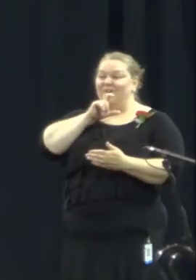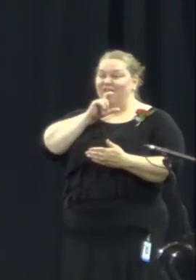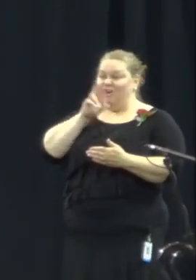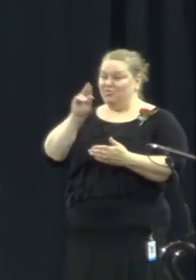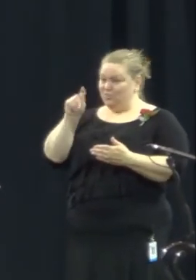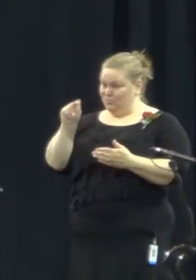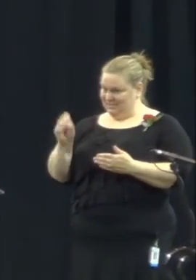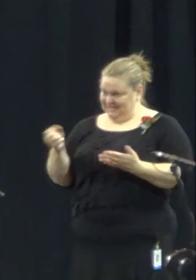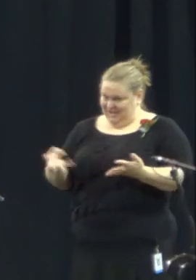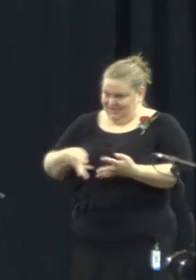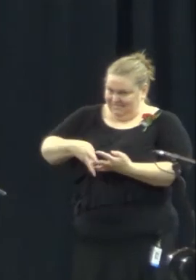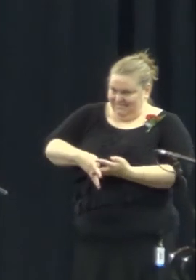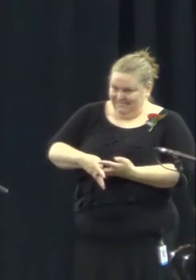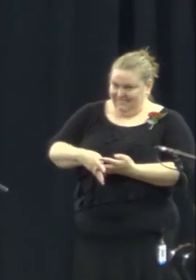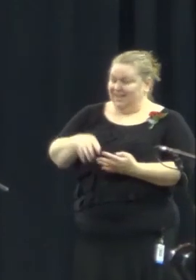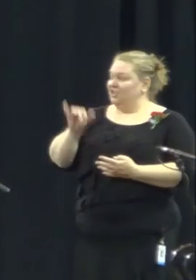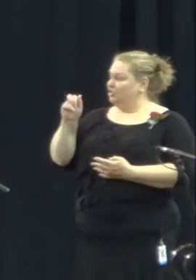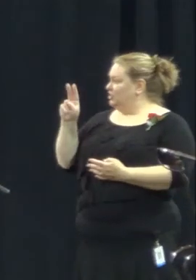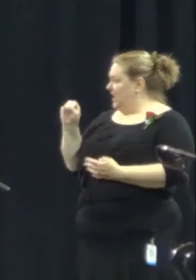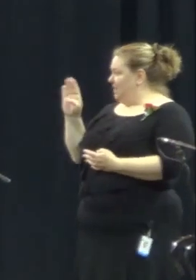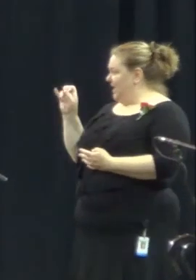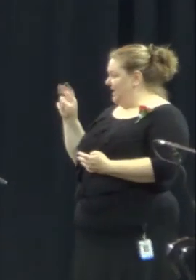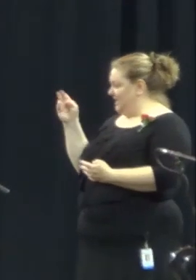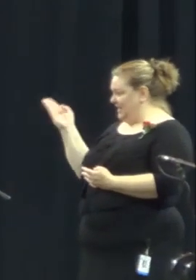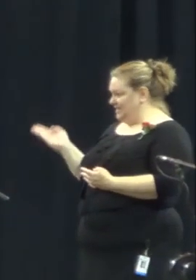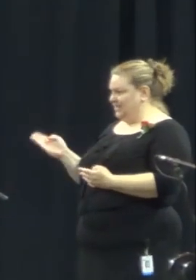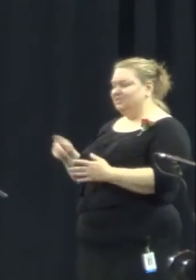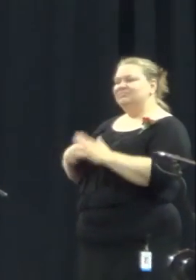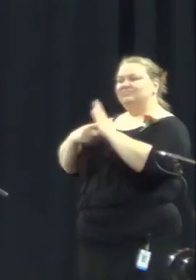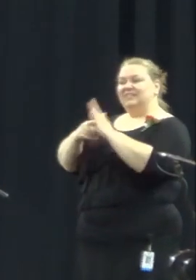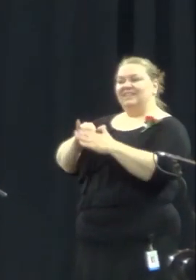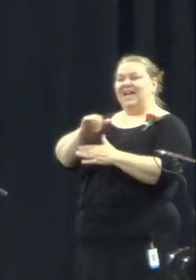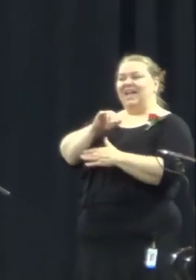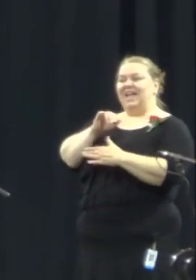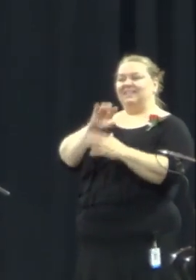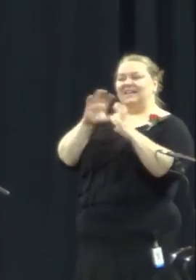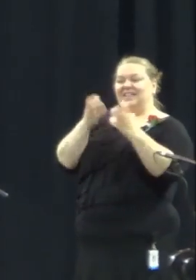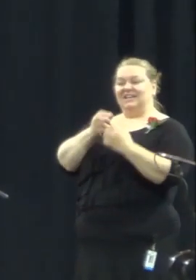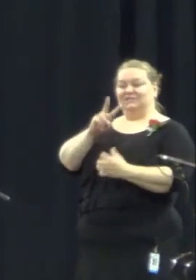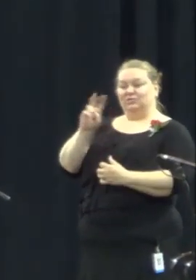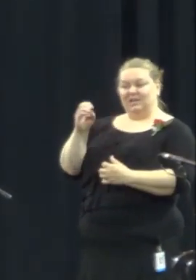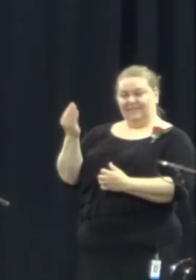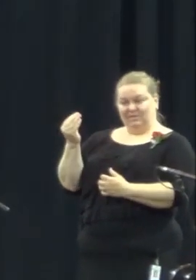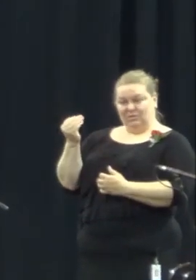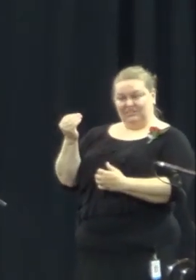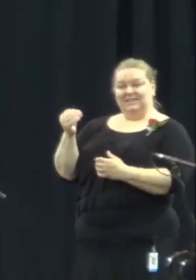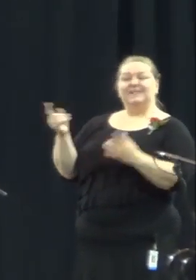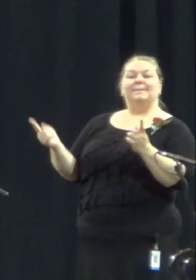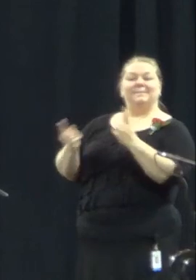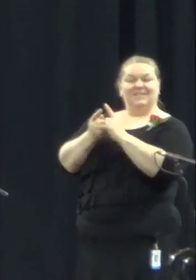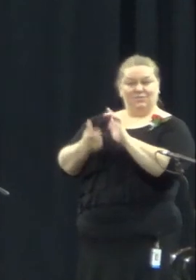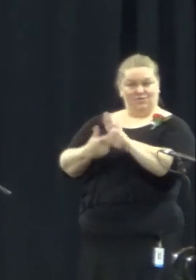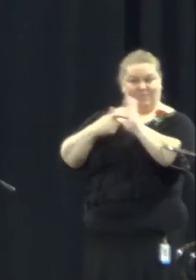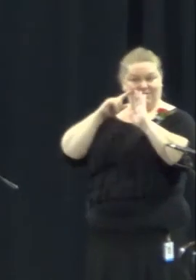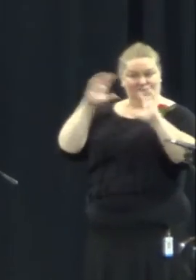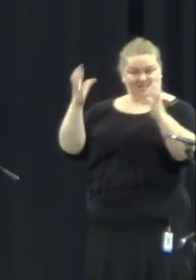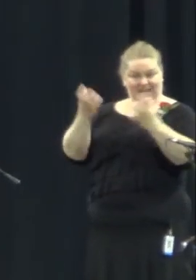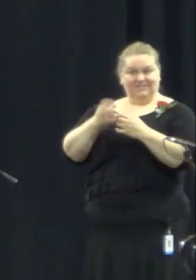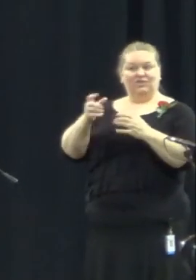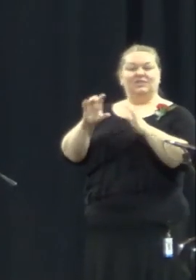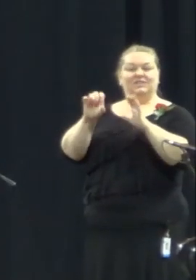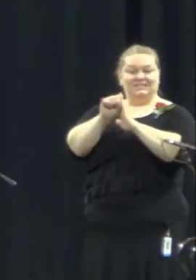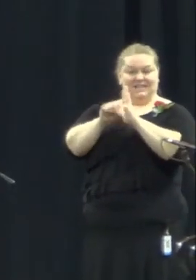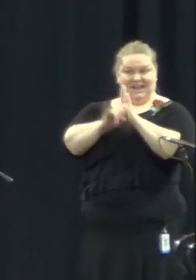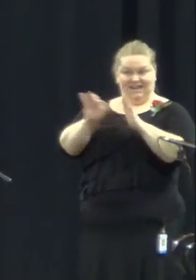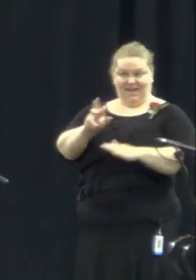built. John Bacon, Principal of City High School, has indicated that the class of 2014 has met the graduation requirements of the state of Iowa and